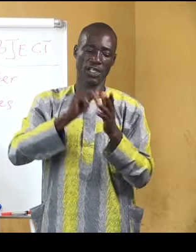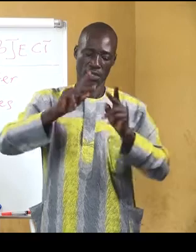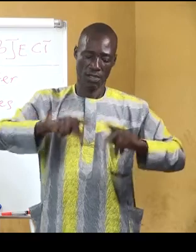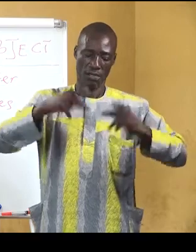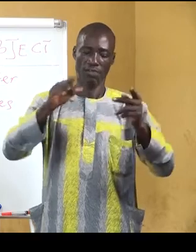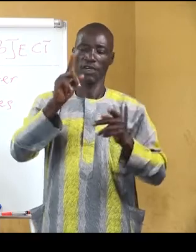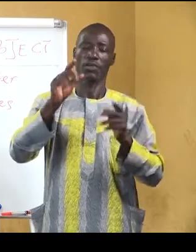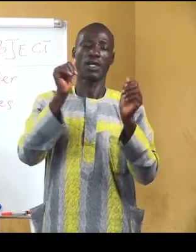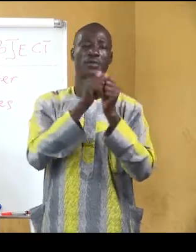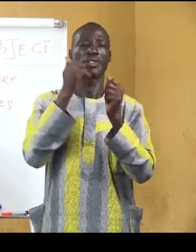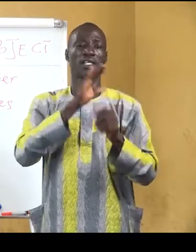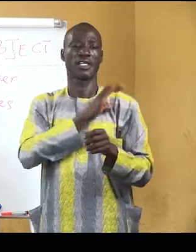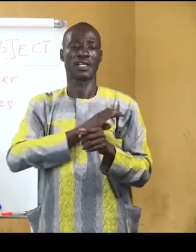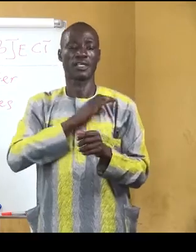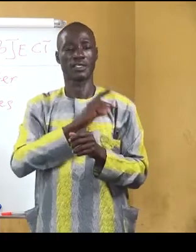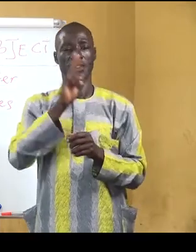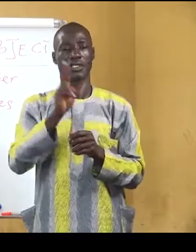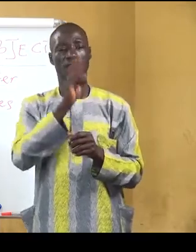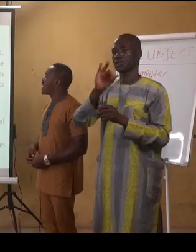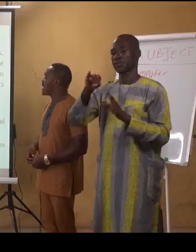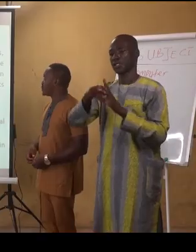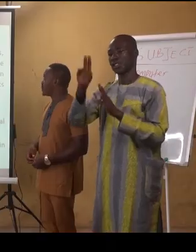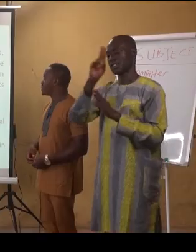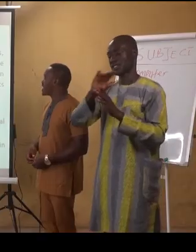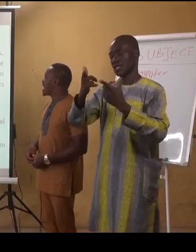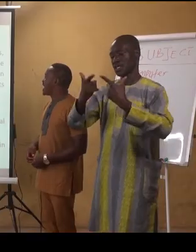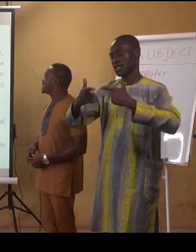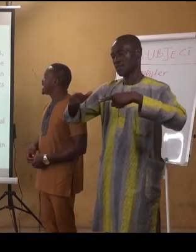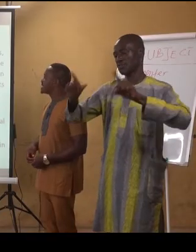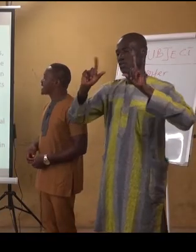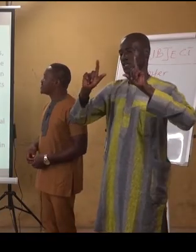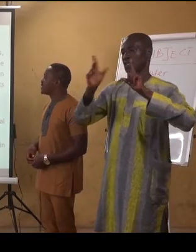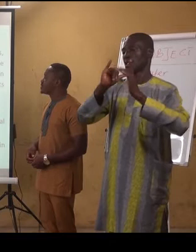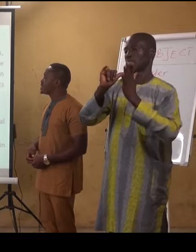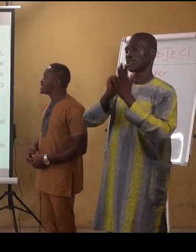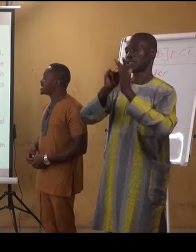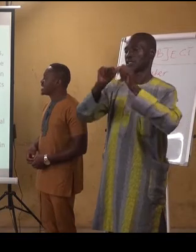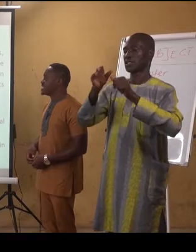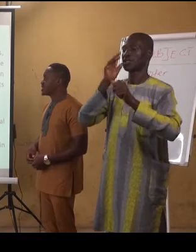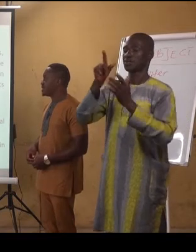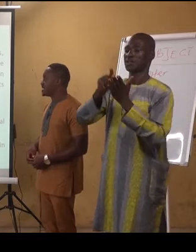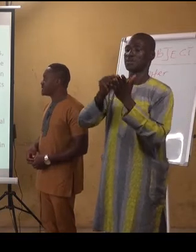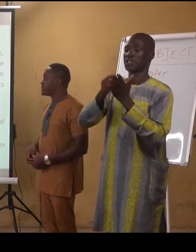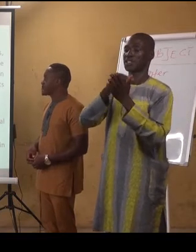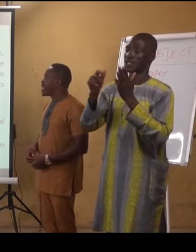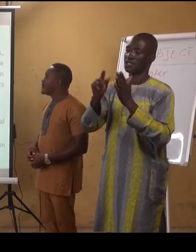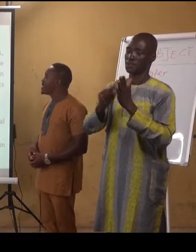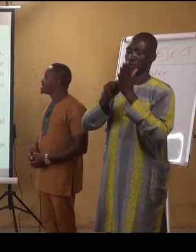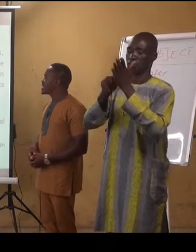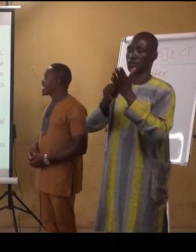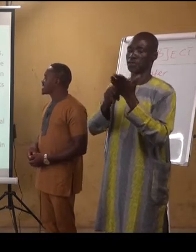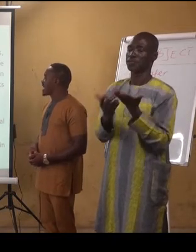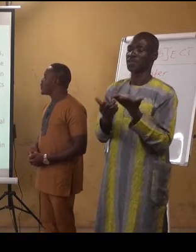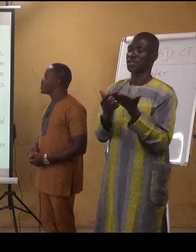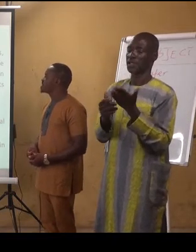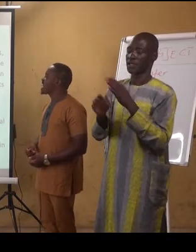one with the characters used in a particular language, and that can be printed and displayed.